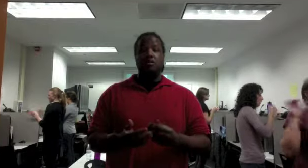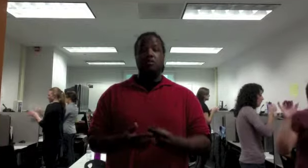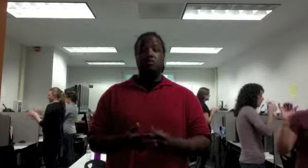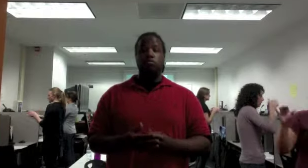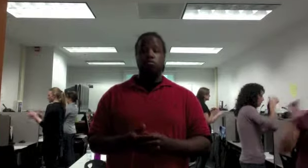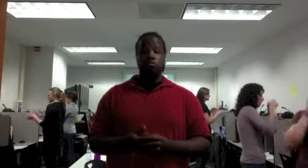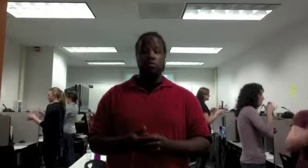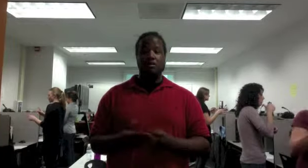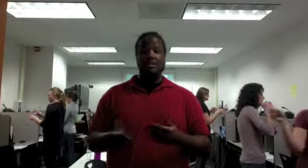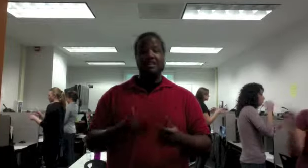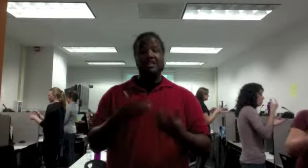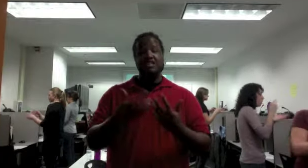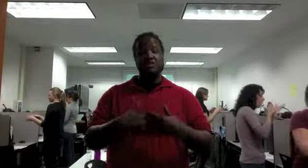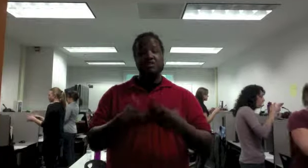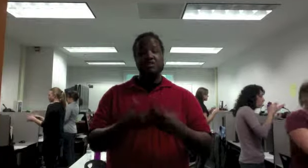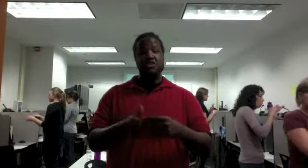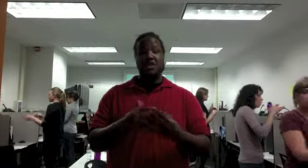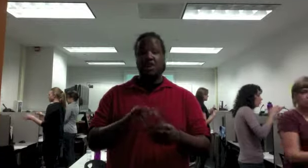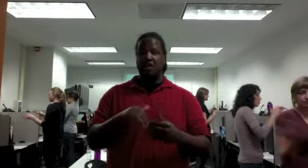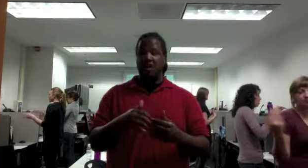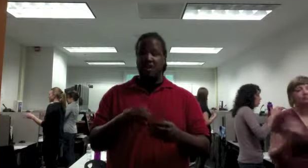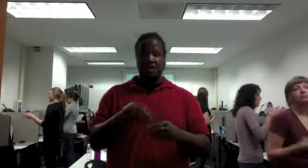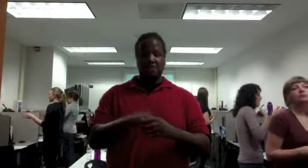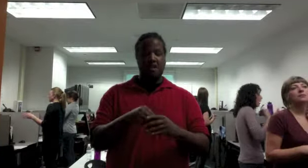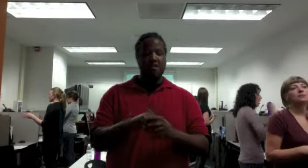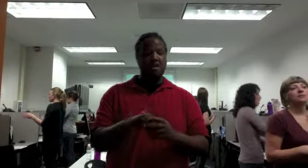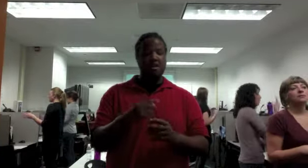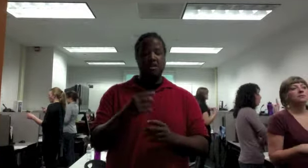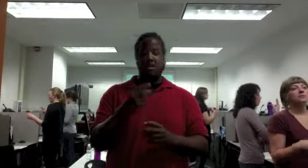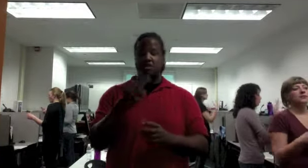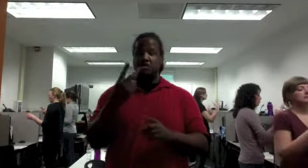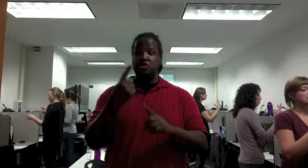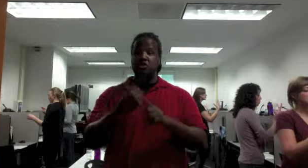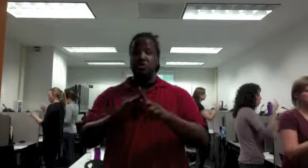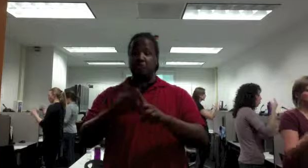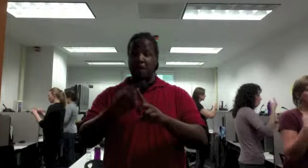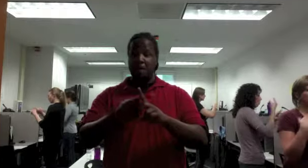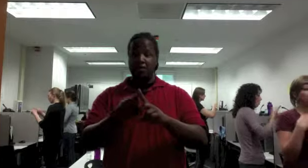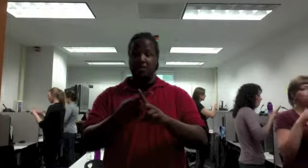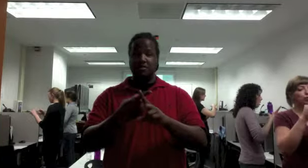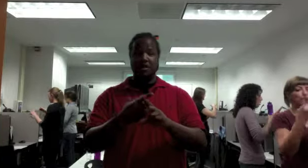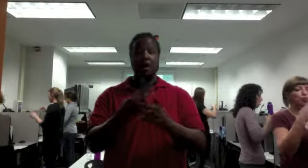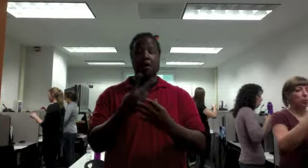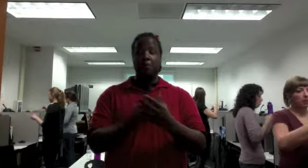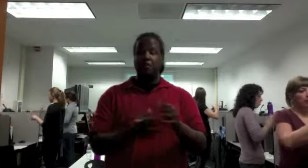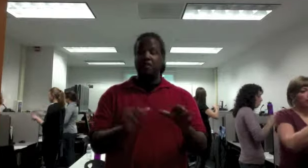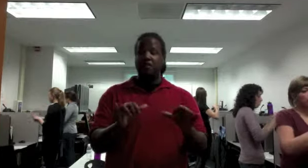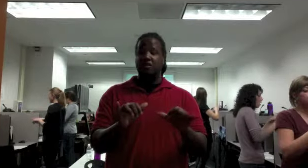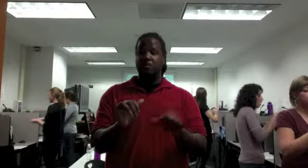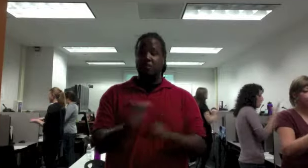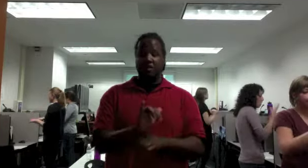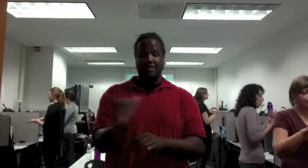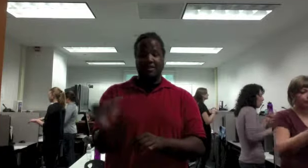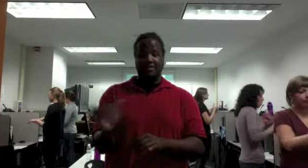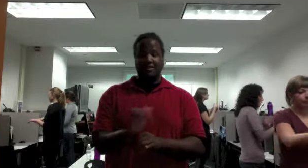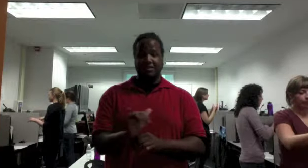basically a simple version of a psychrometer, the one I whipped up yesterday. Very simple. All it's got,